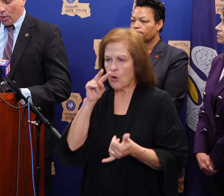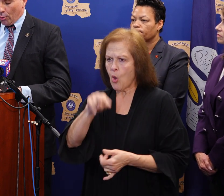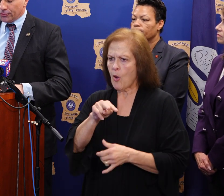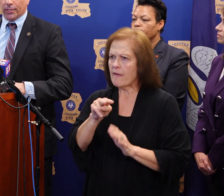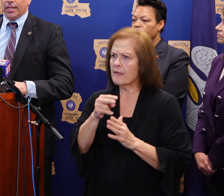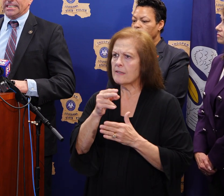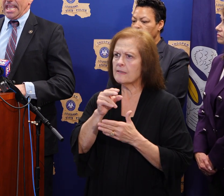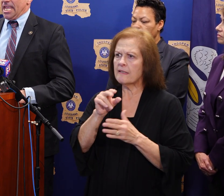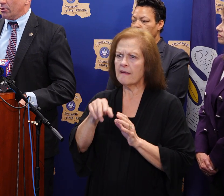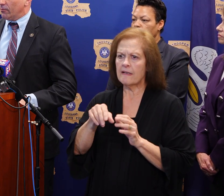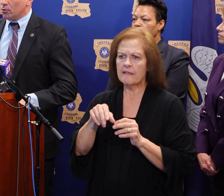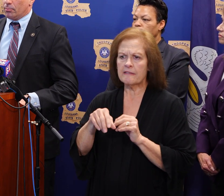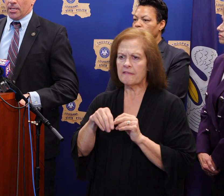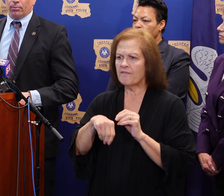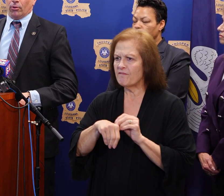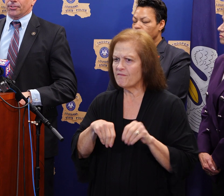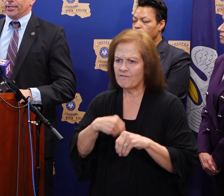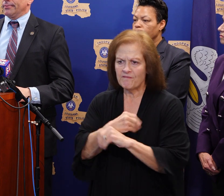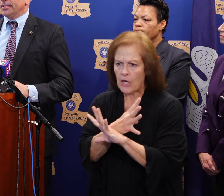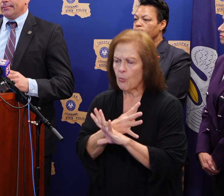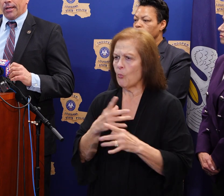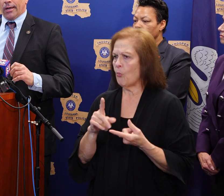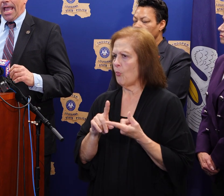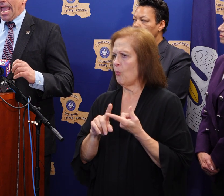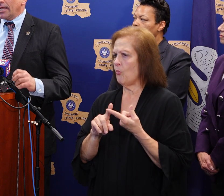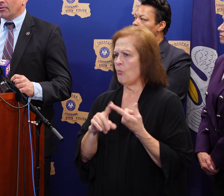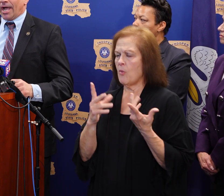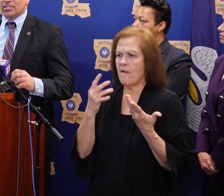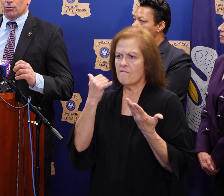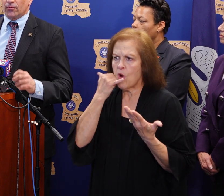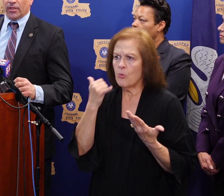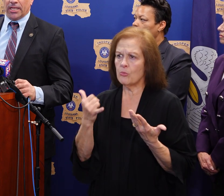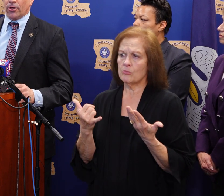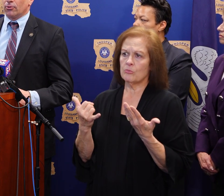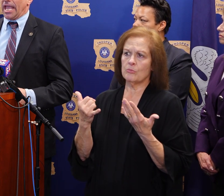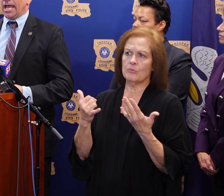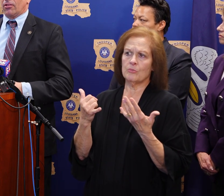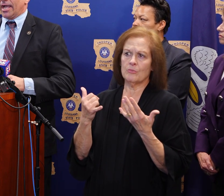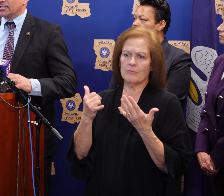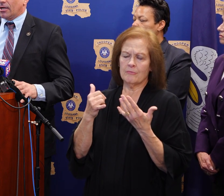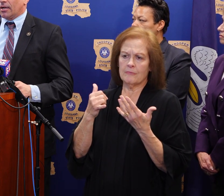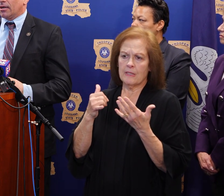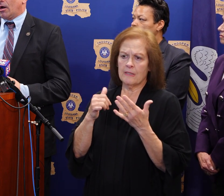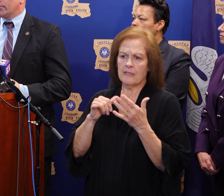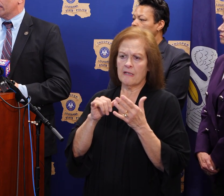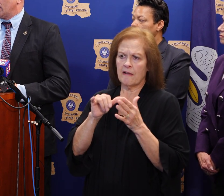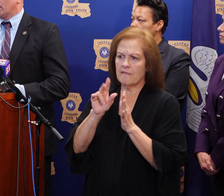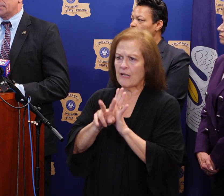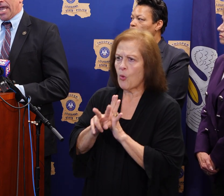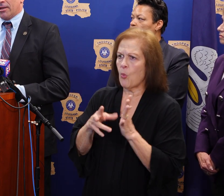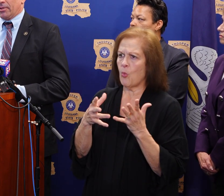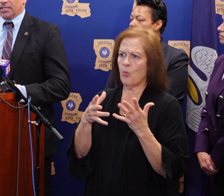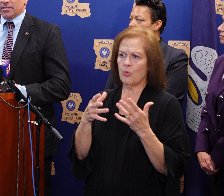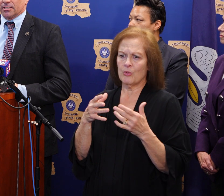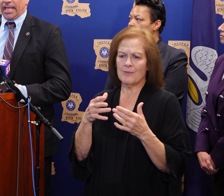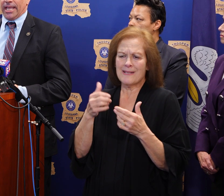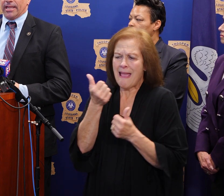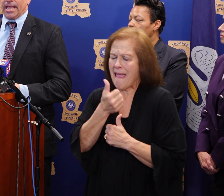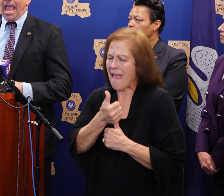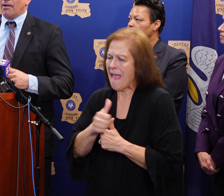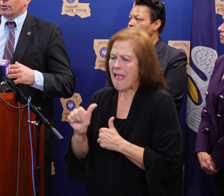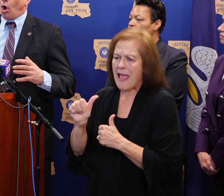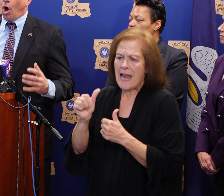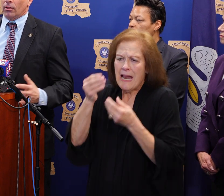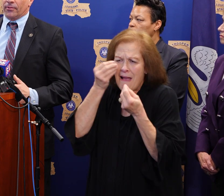through phones, to interview people, to analyze those videos, analyze other databases.